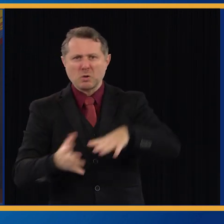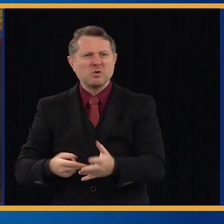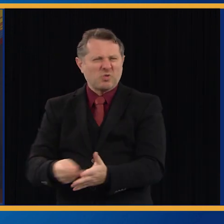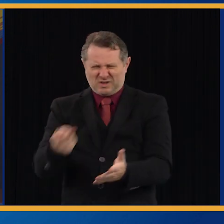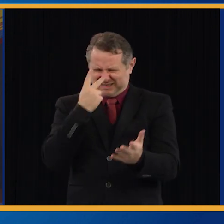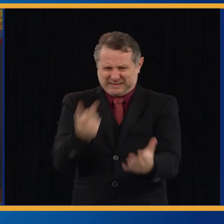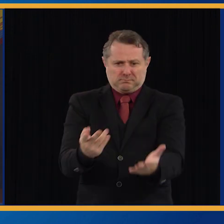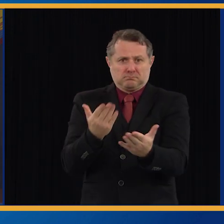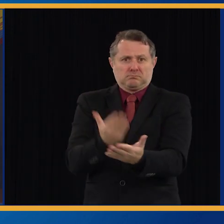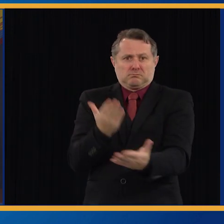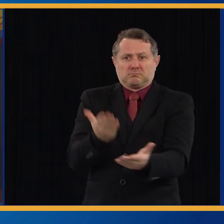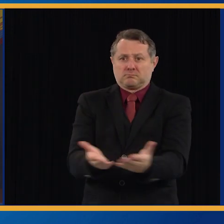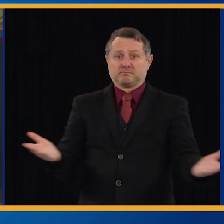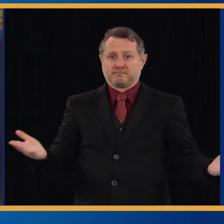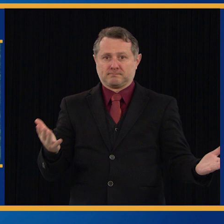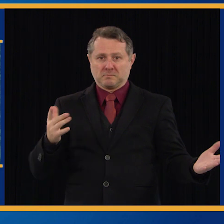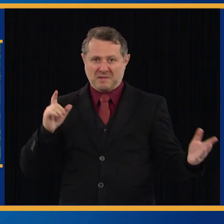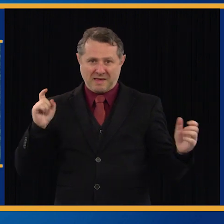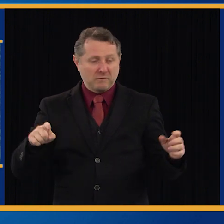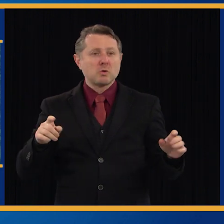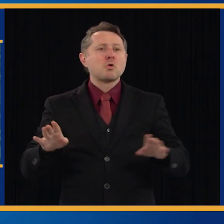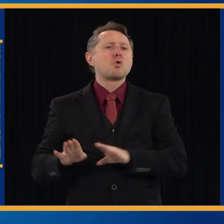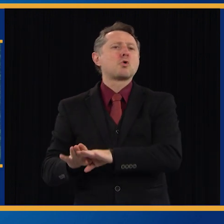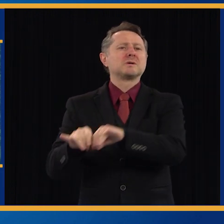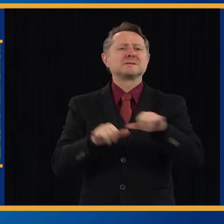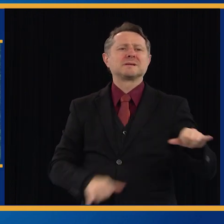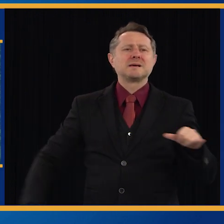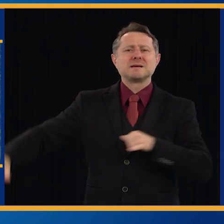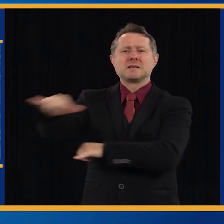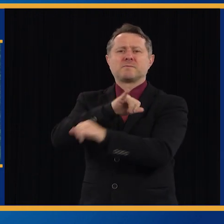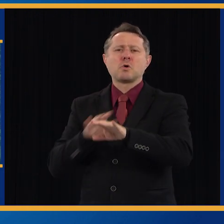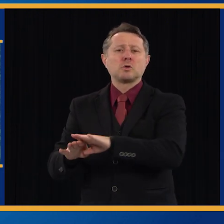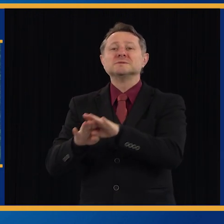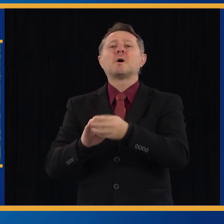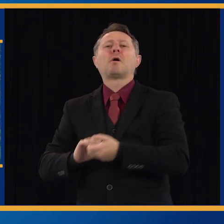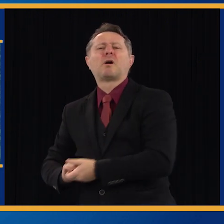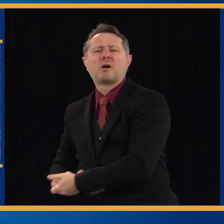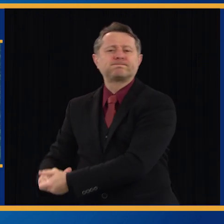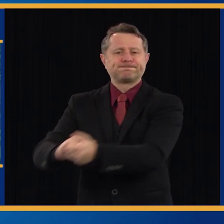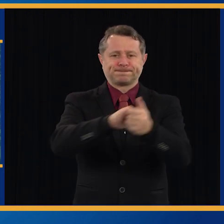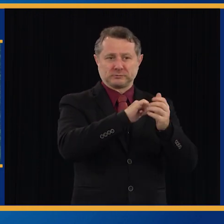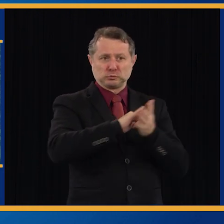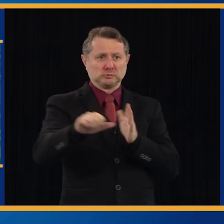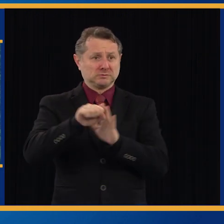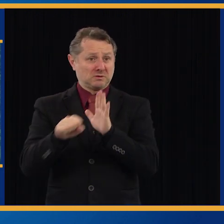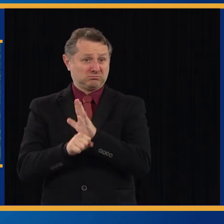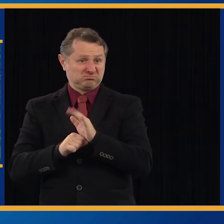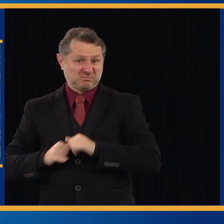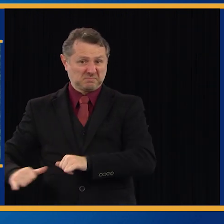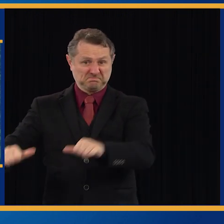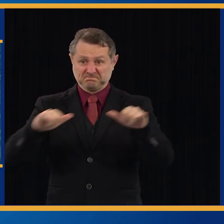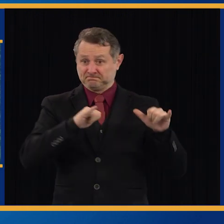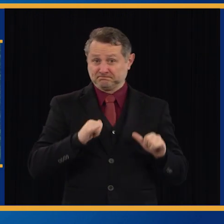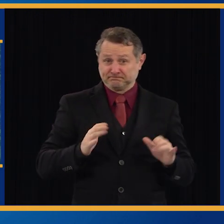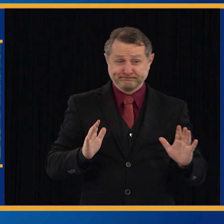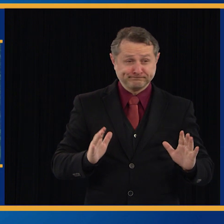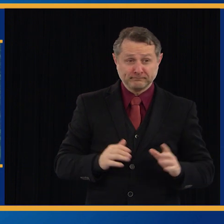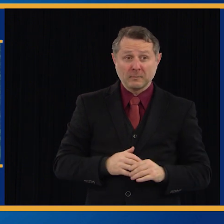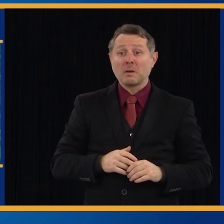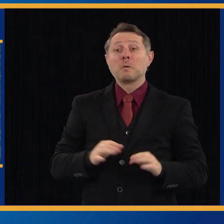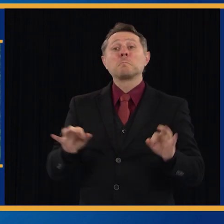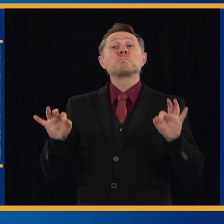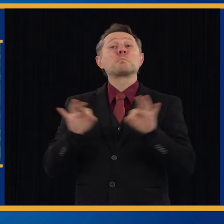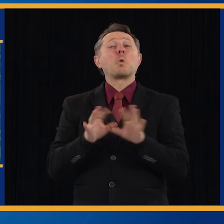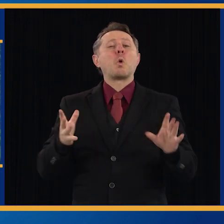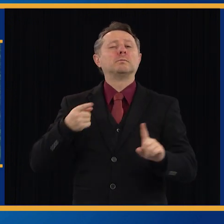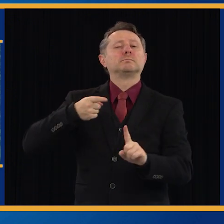is closed unless we say otherwise. And the most important thing, I